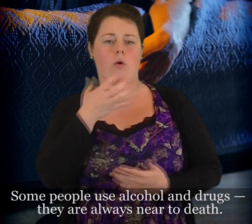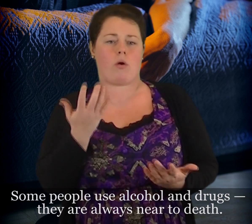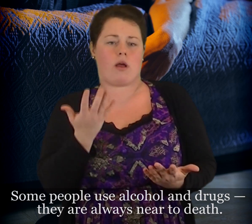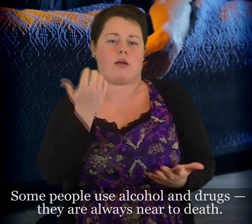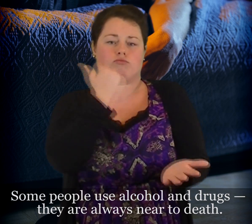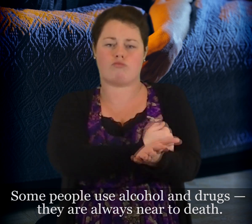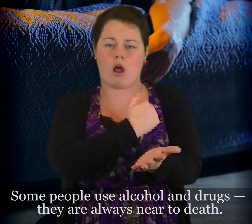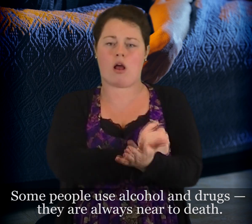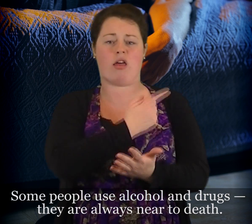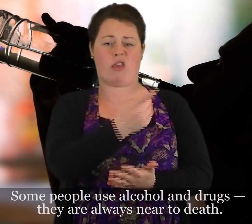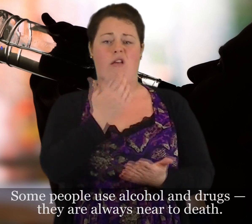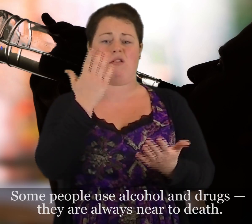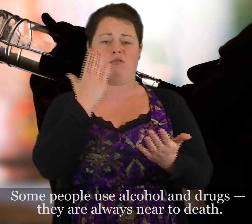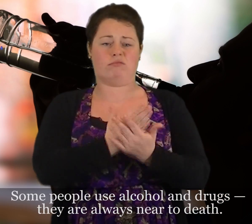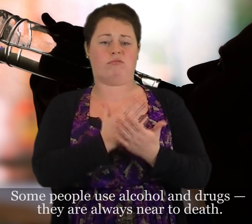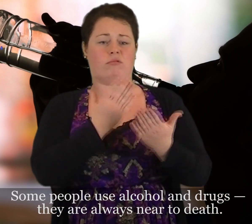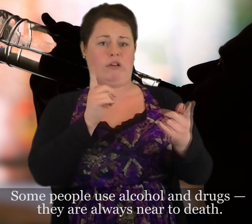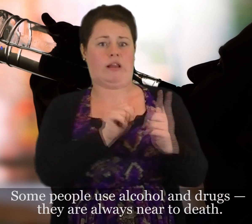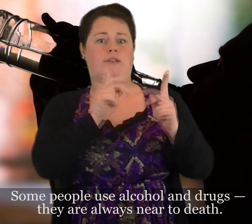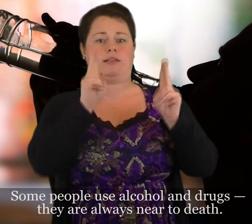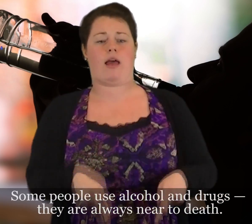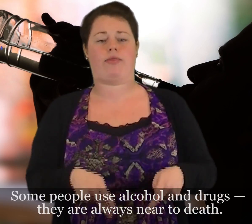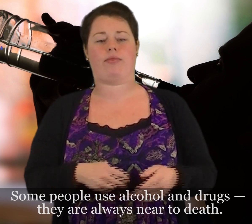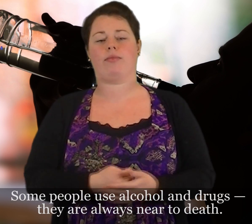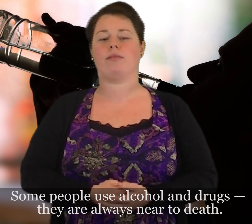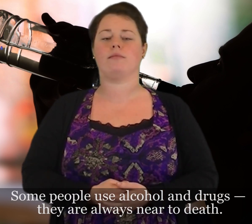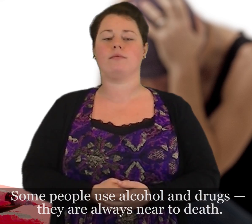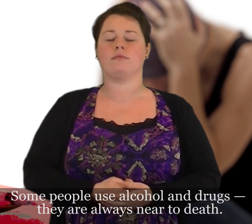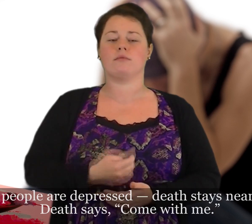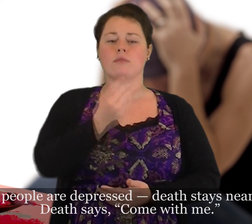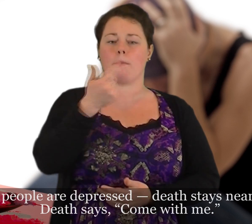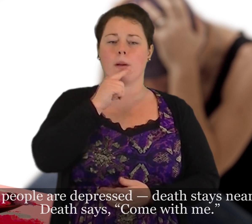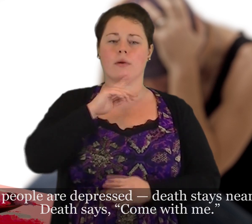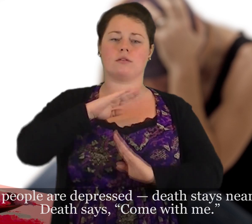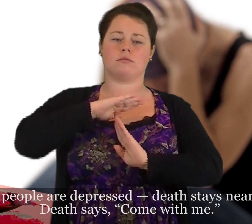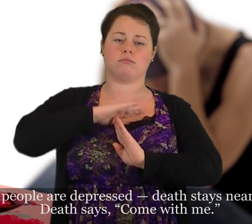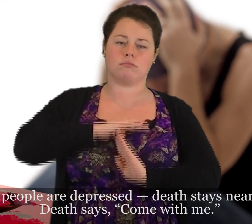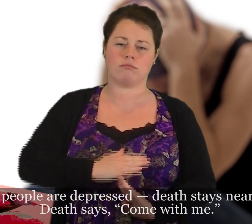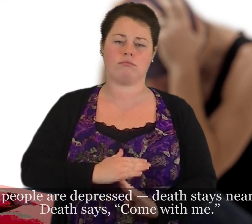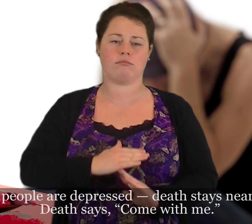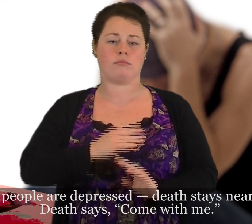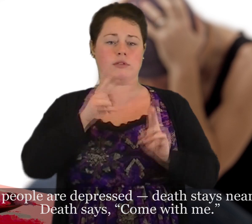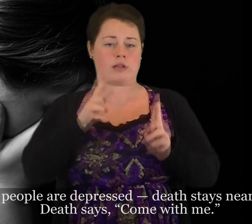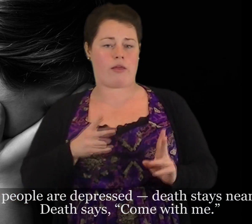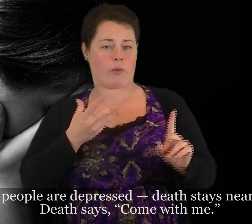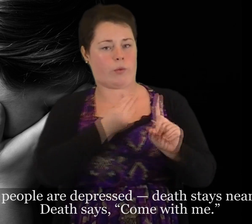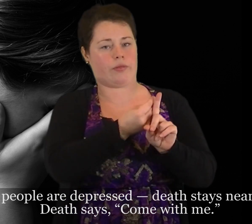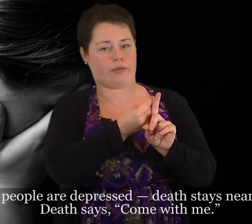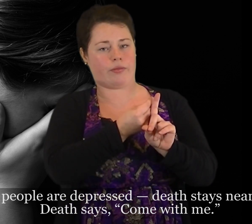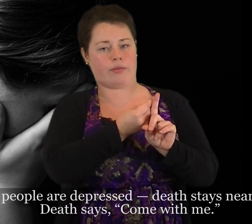and drugs or things that will eventually be the ruin of them. Or if you're so made and